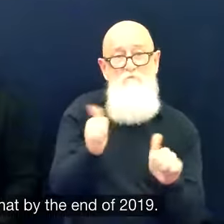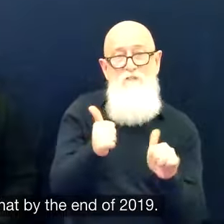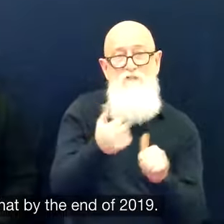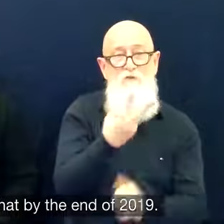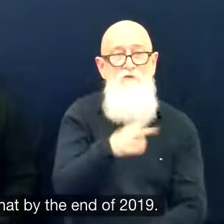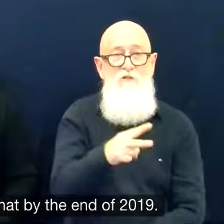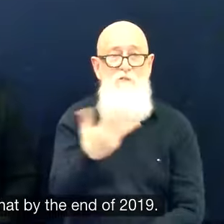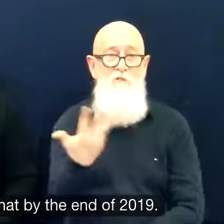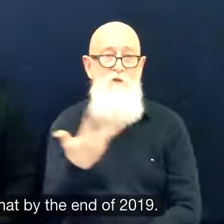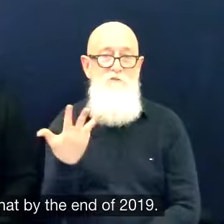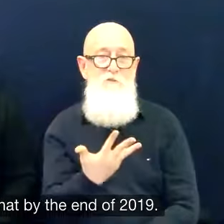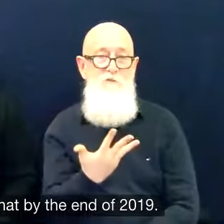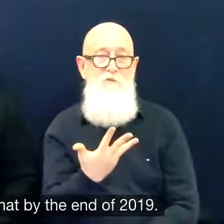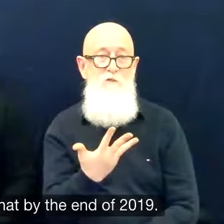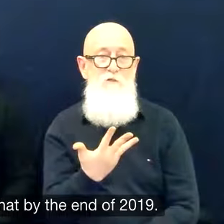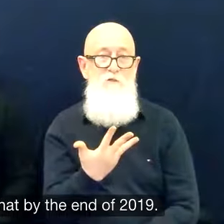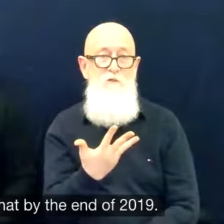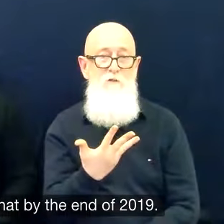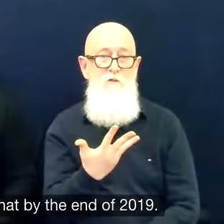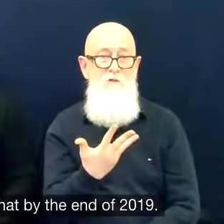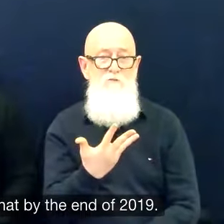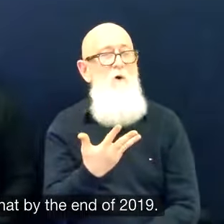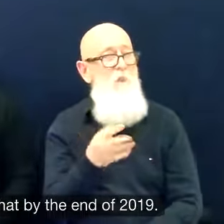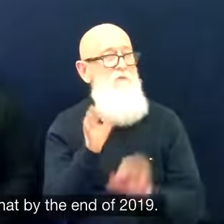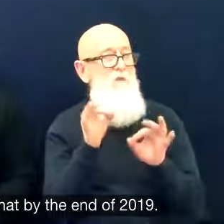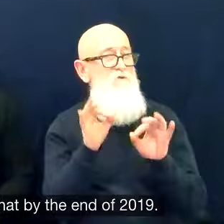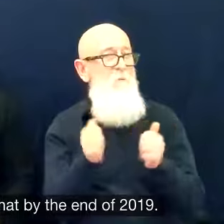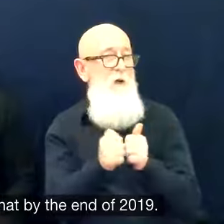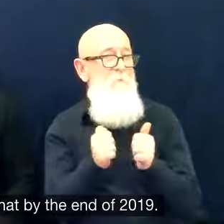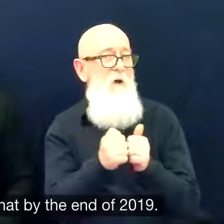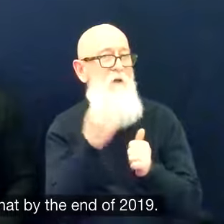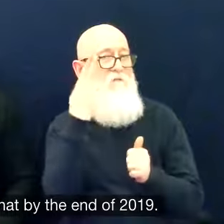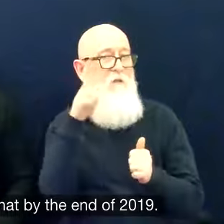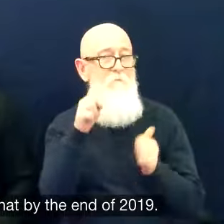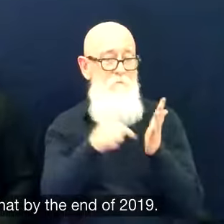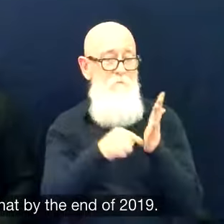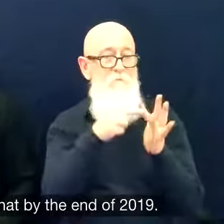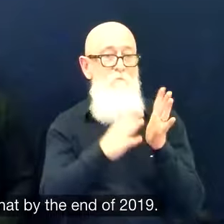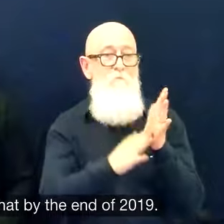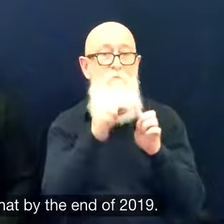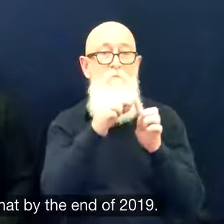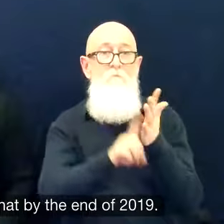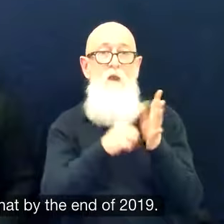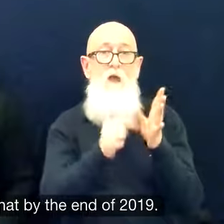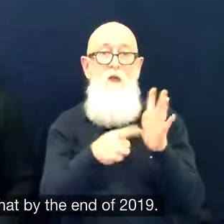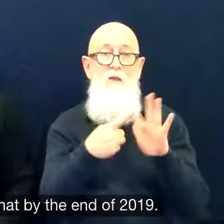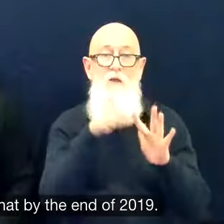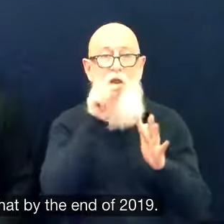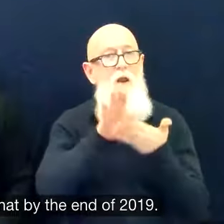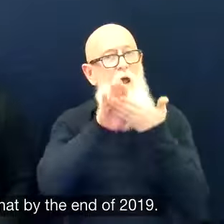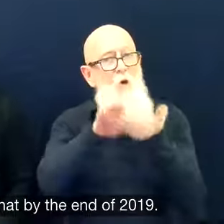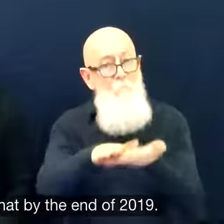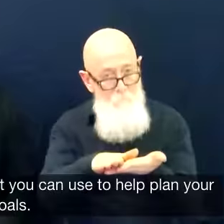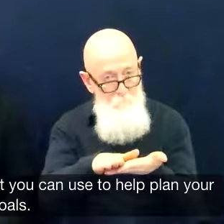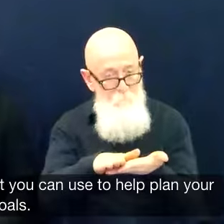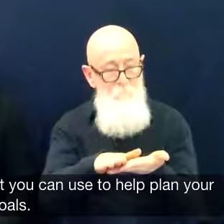So these are the templates that you can use to help plan your goals. So that's one example